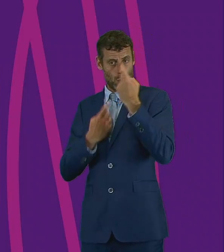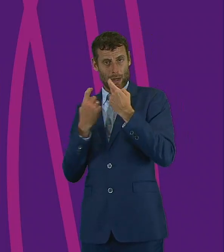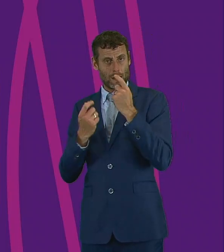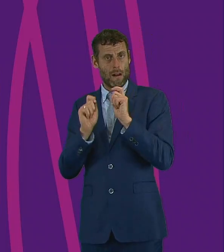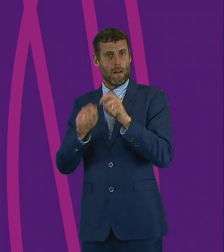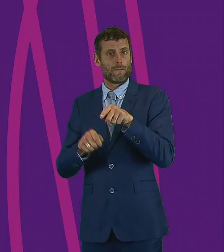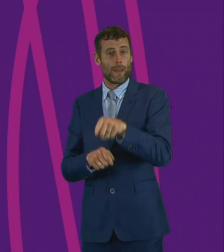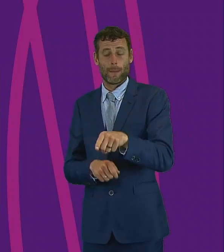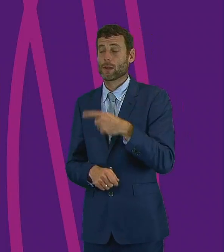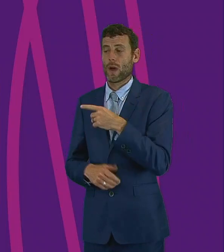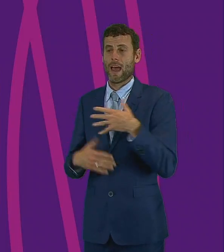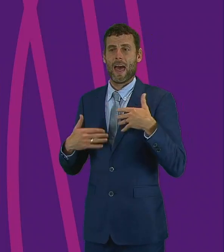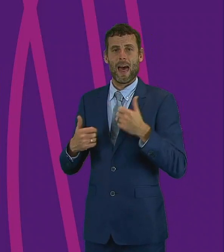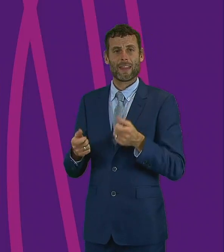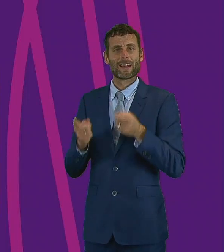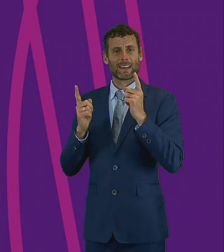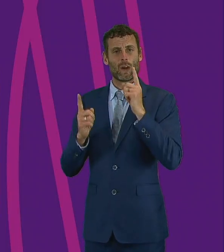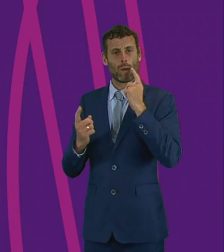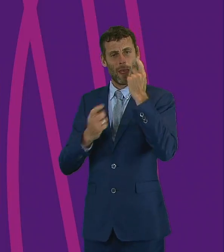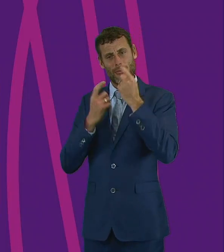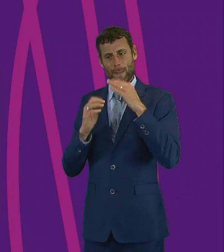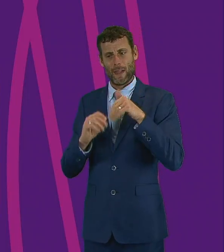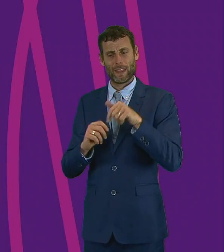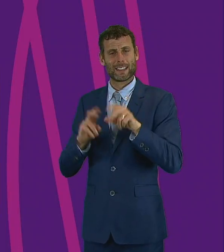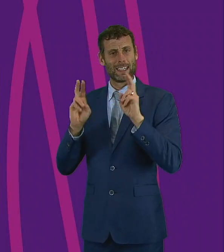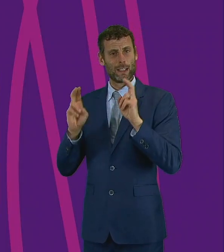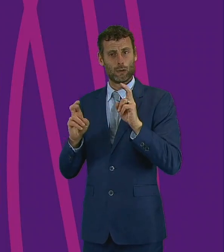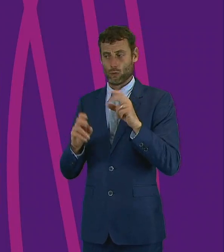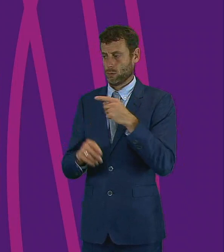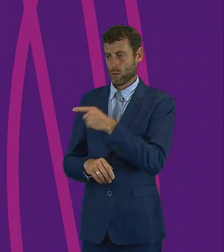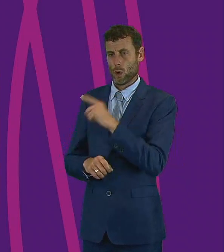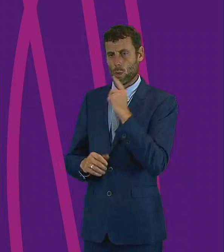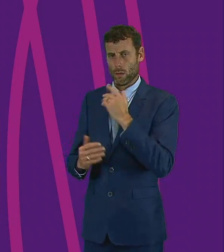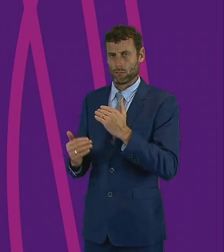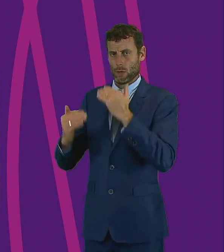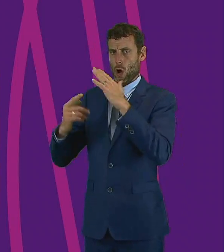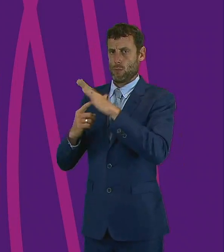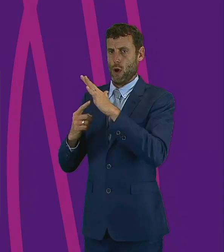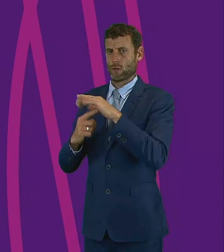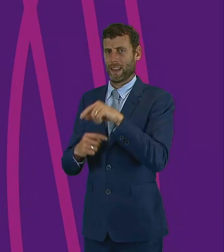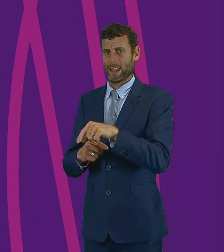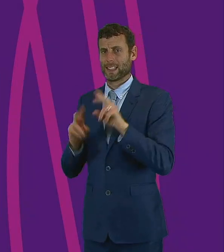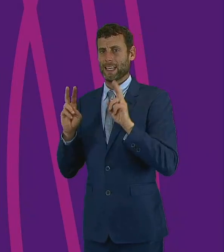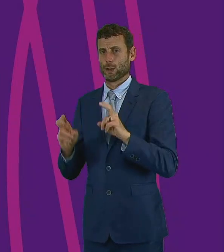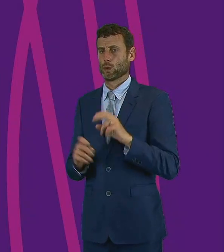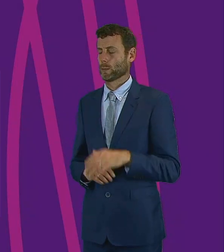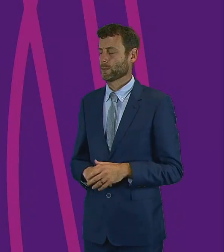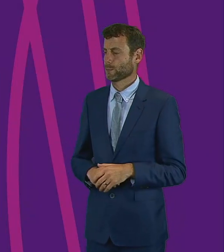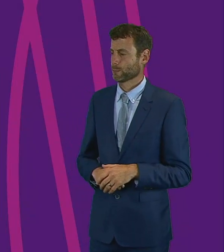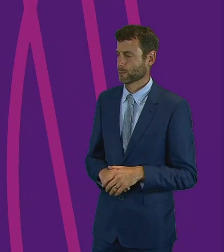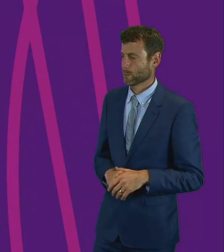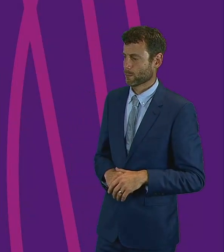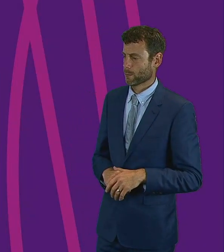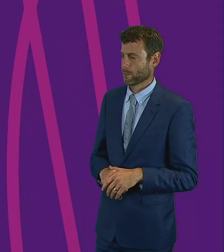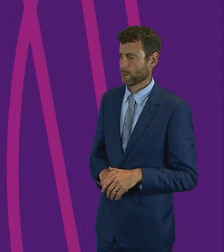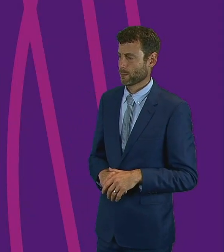the Health Secretary will continue to give this issue the utmost priority. Alistair Allen, to be followed by Andy Whiteman.